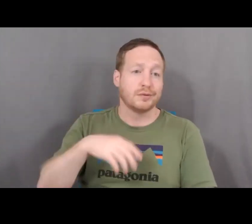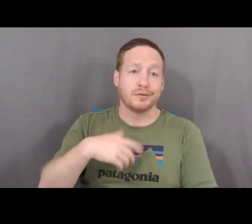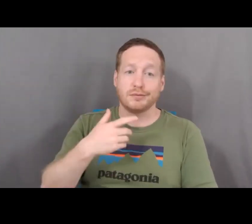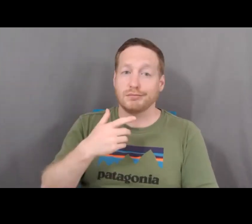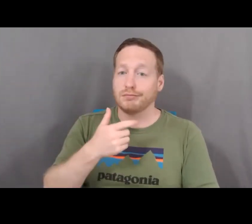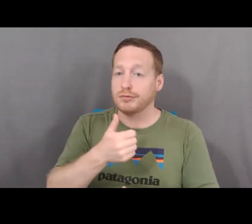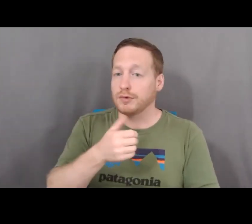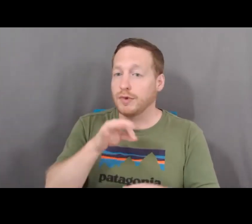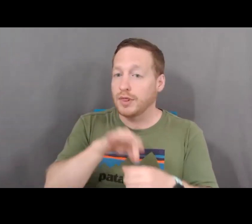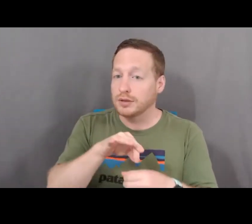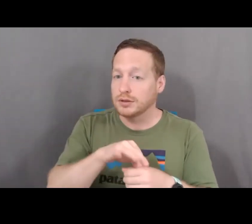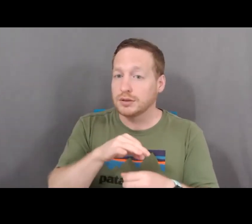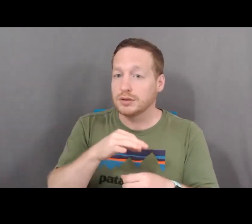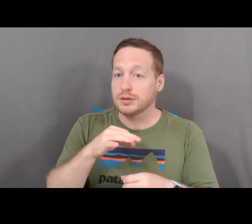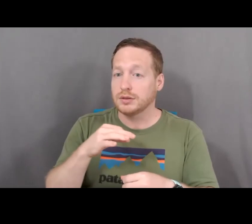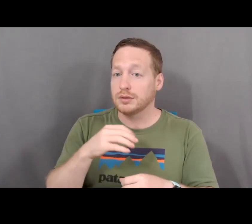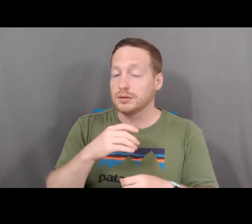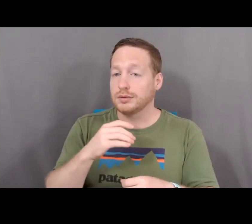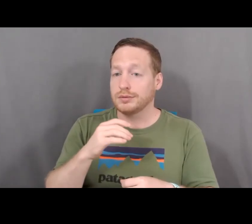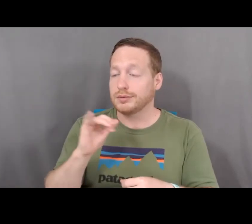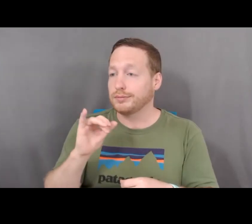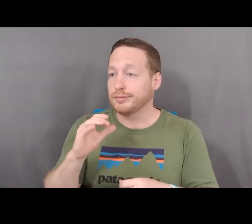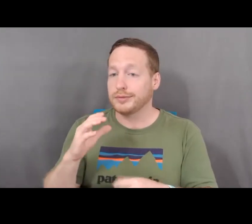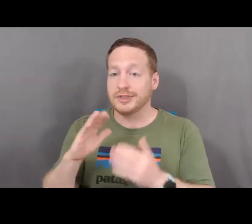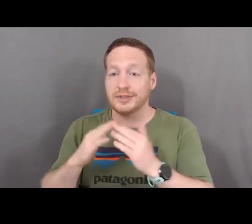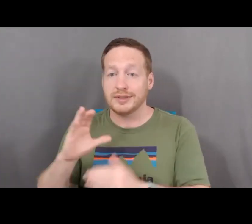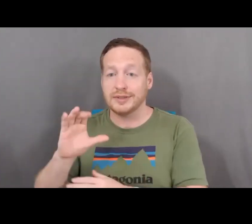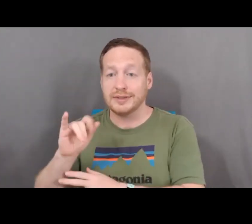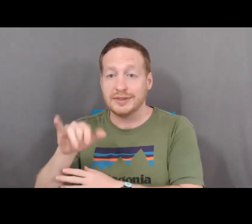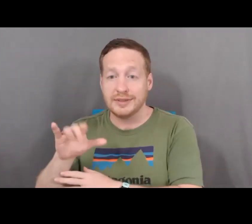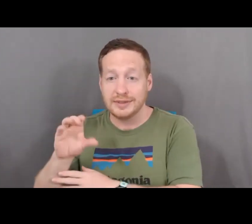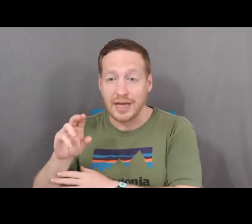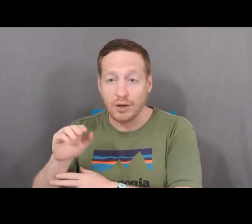that person, it could be somebody who works in the state,